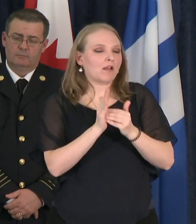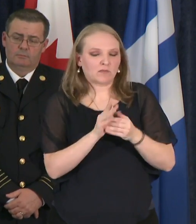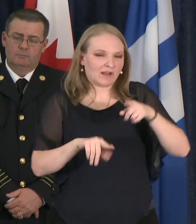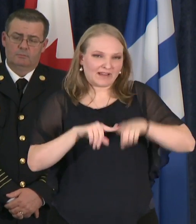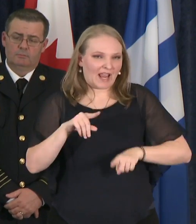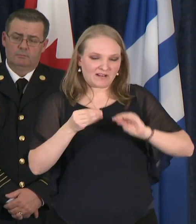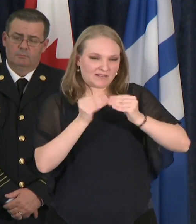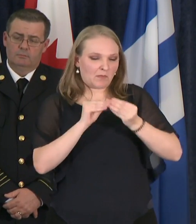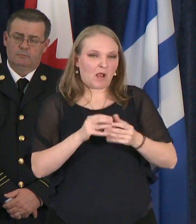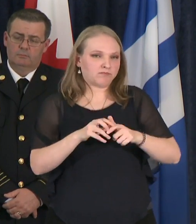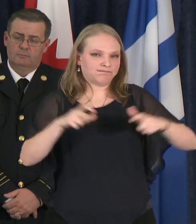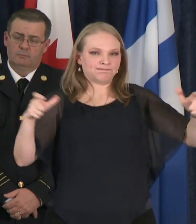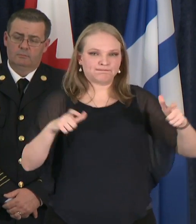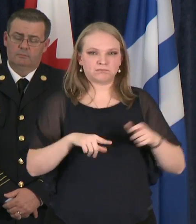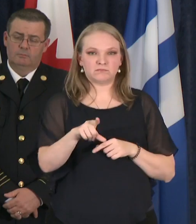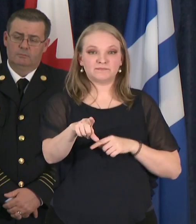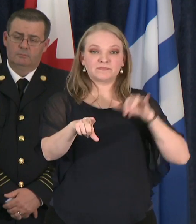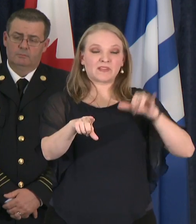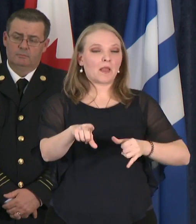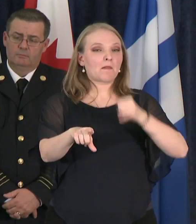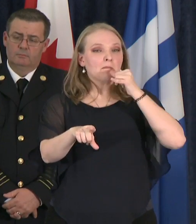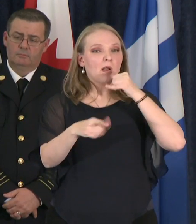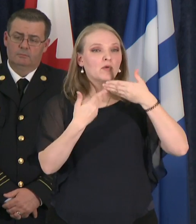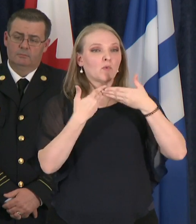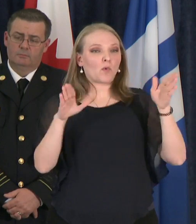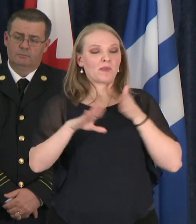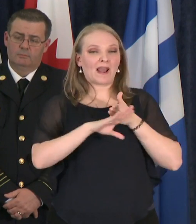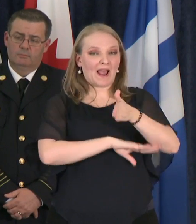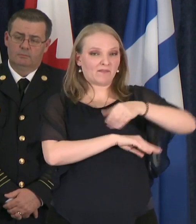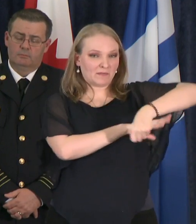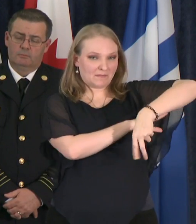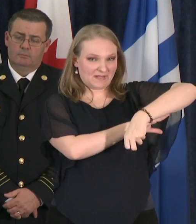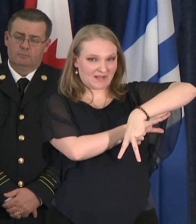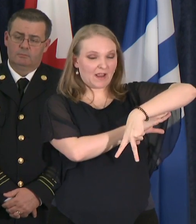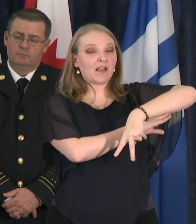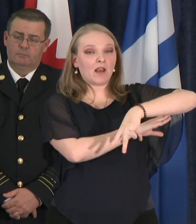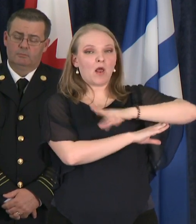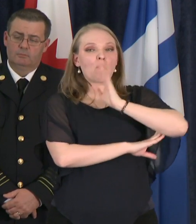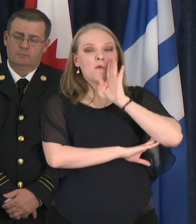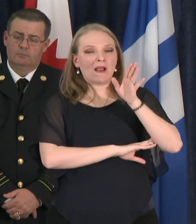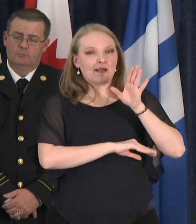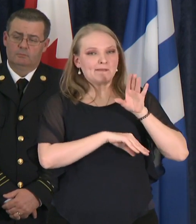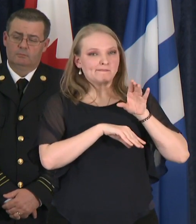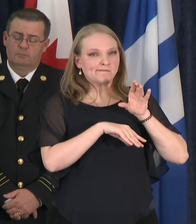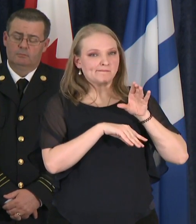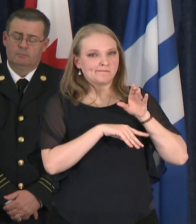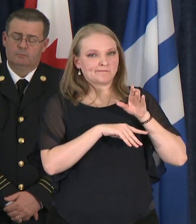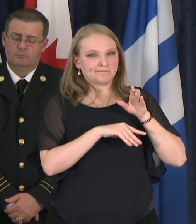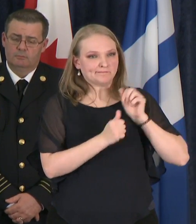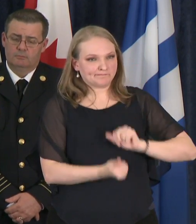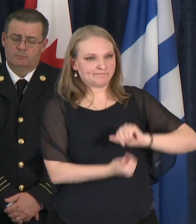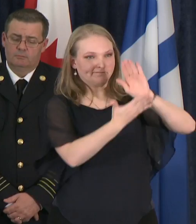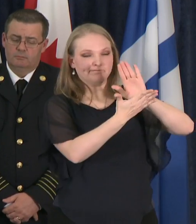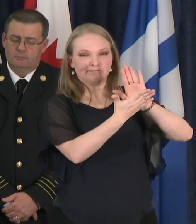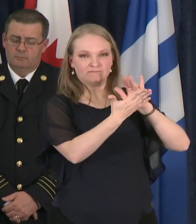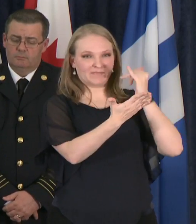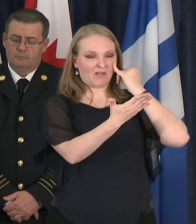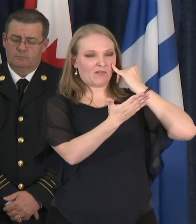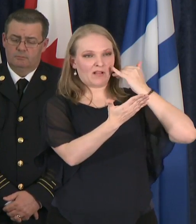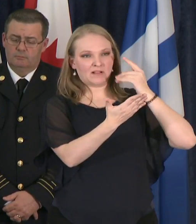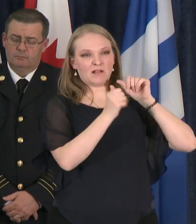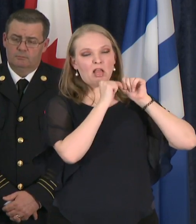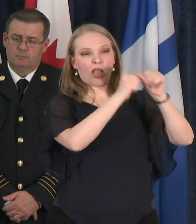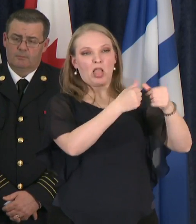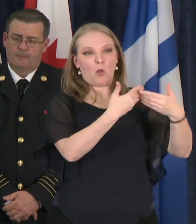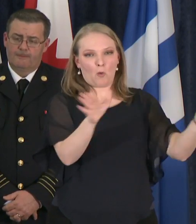and bars may face if they stay open past midnight. Can you be more quantitative about whether they're fines, whether there's some other kind of penalty that